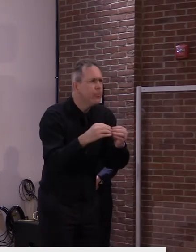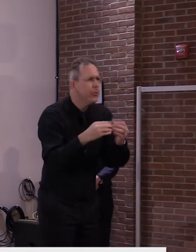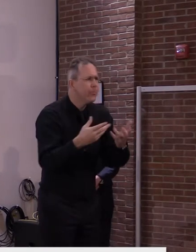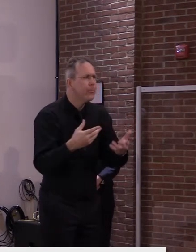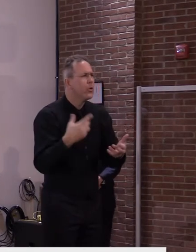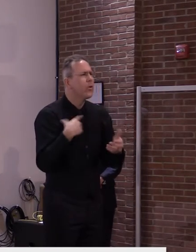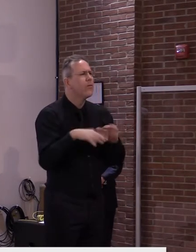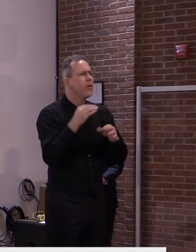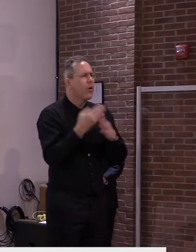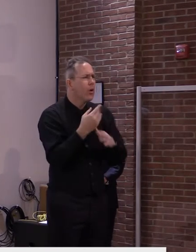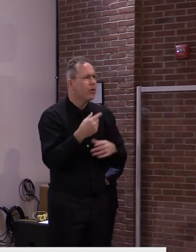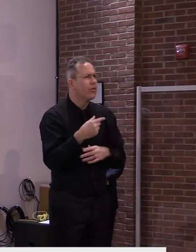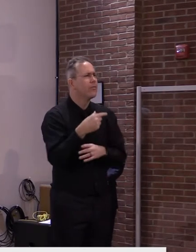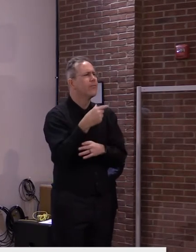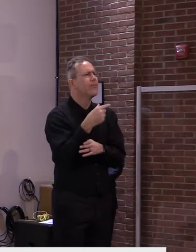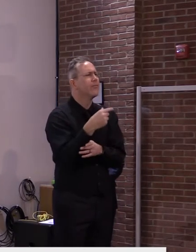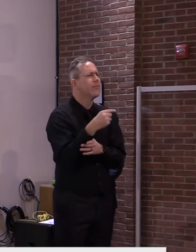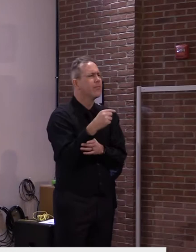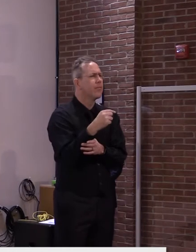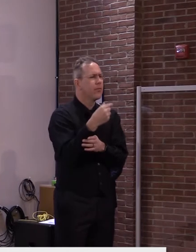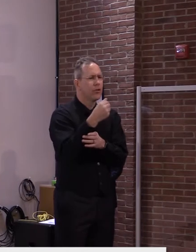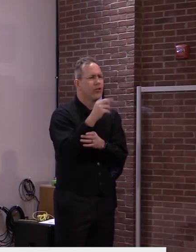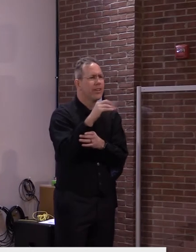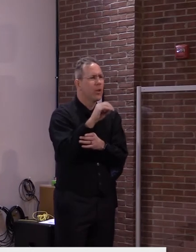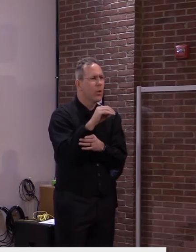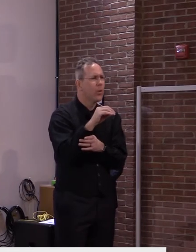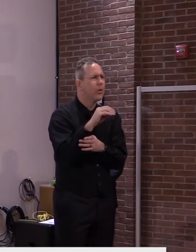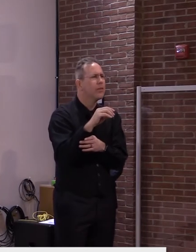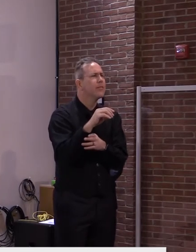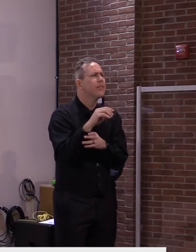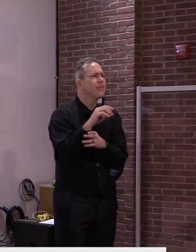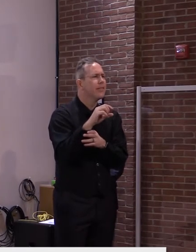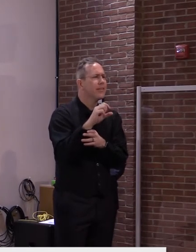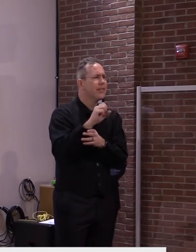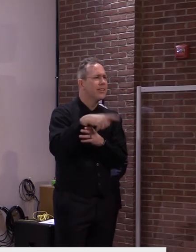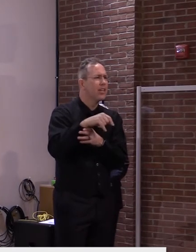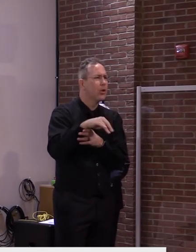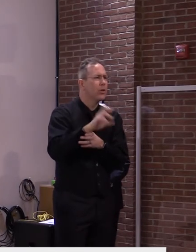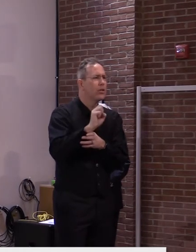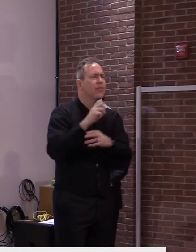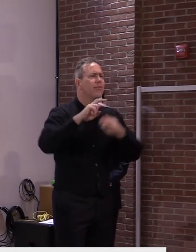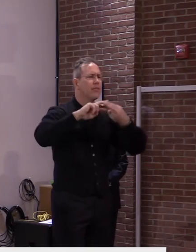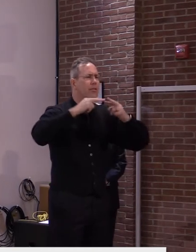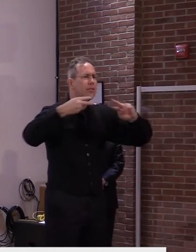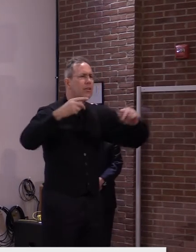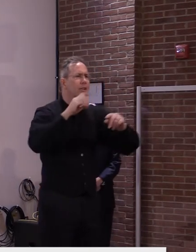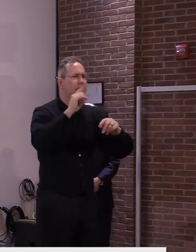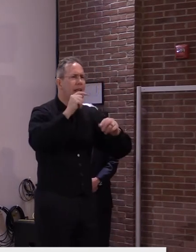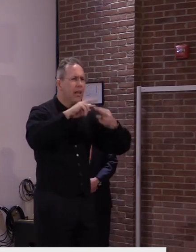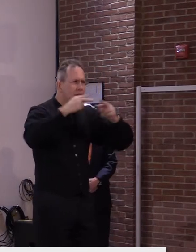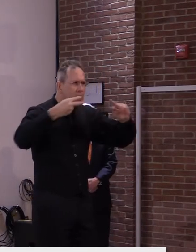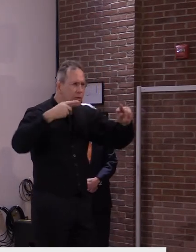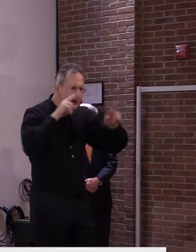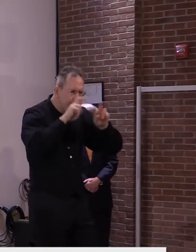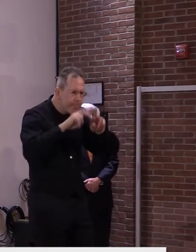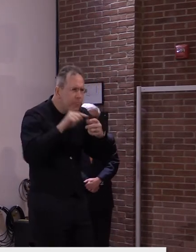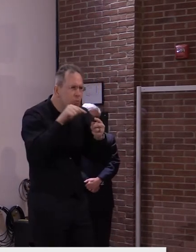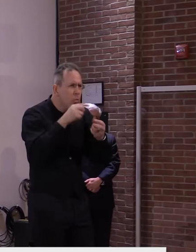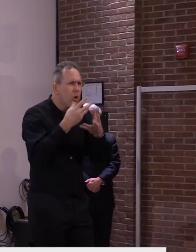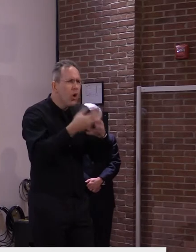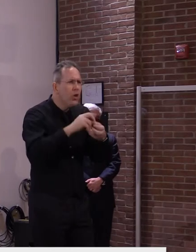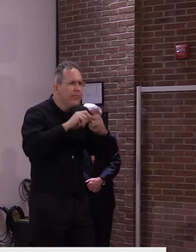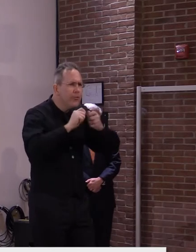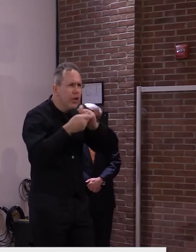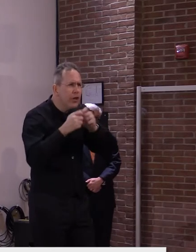will accept from any one state is limited based on volume. So we are by no means having